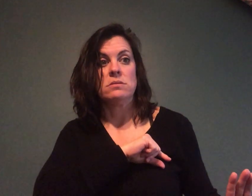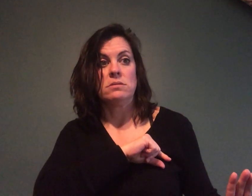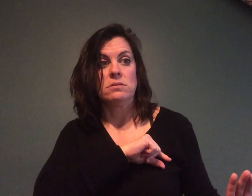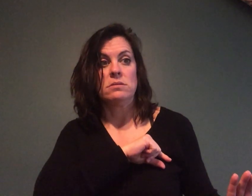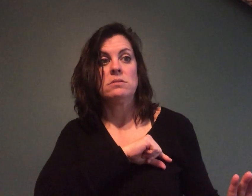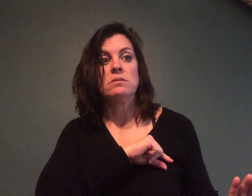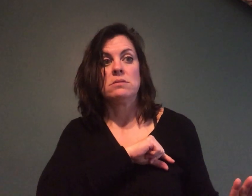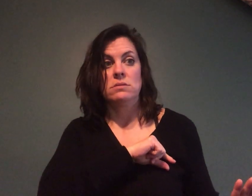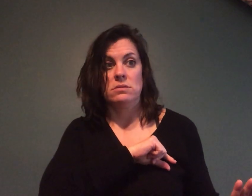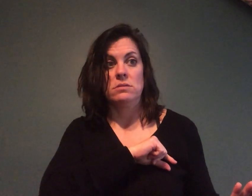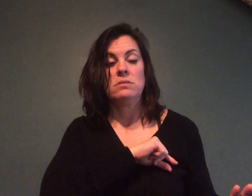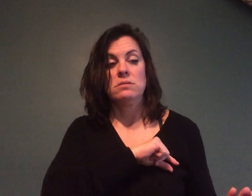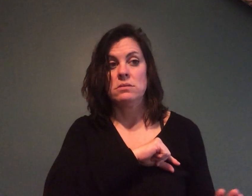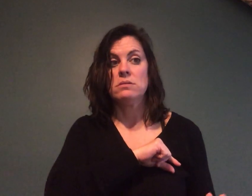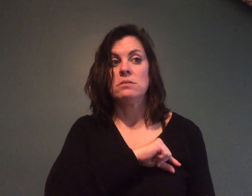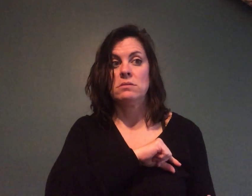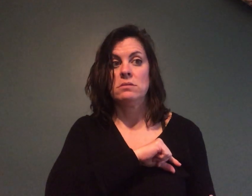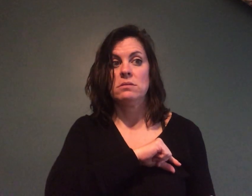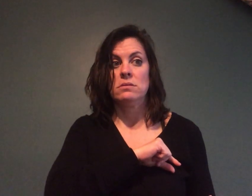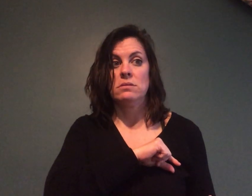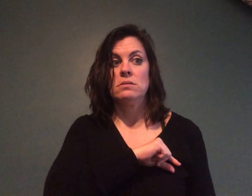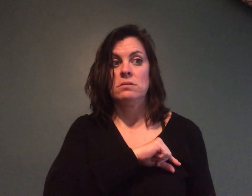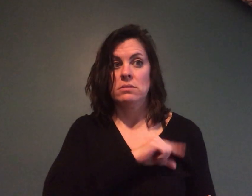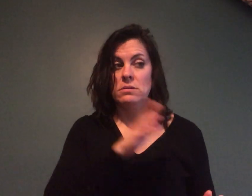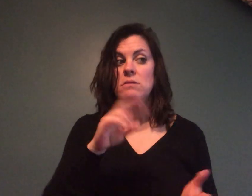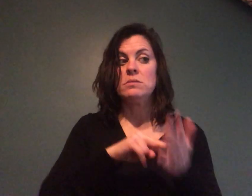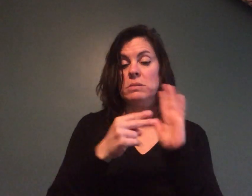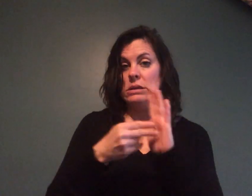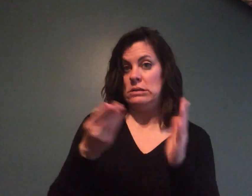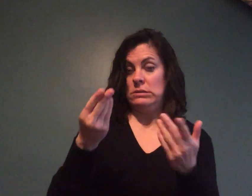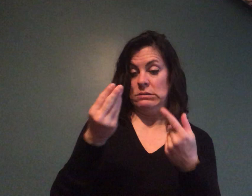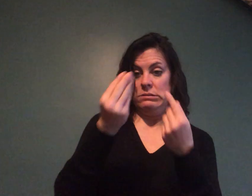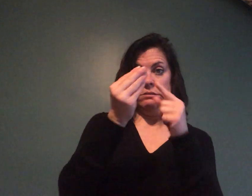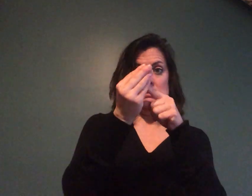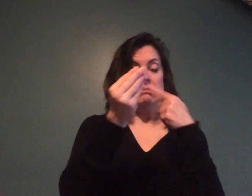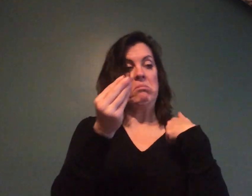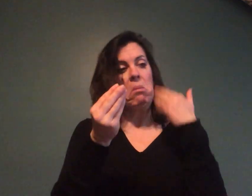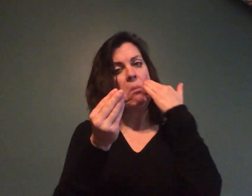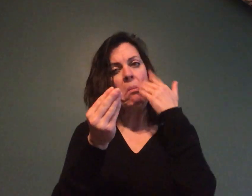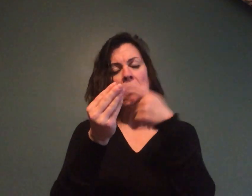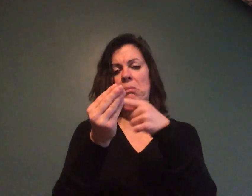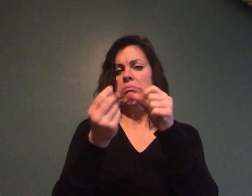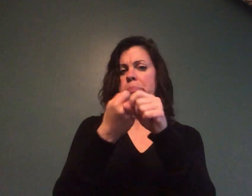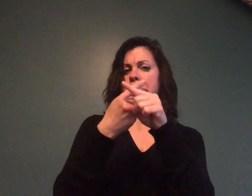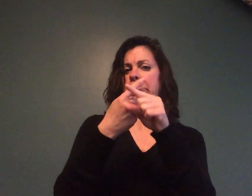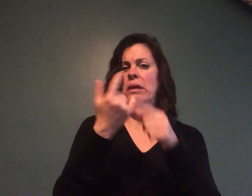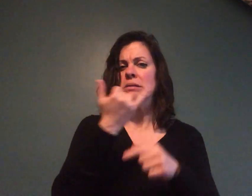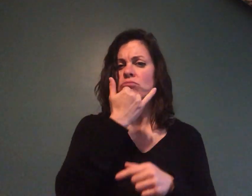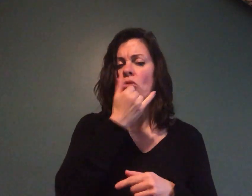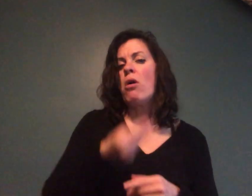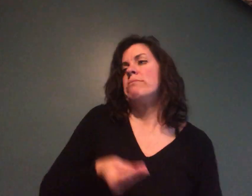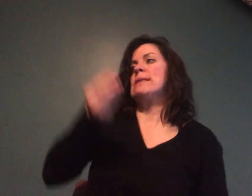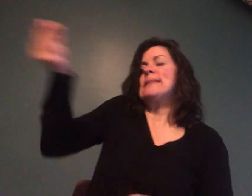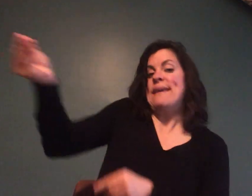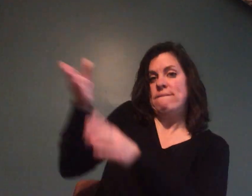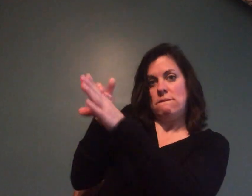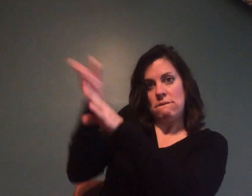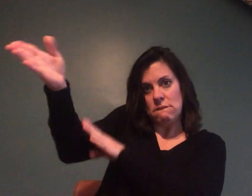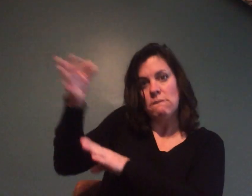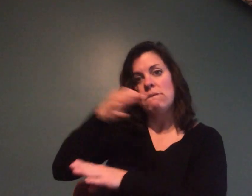to have it repaired or fixed. All right? Oh, look, there's the portable GFCI that we came up with